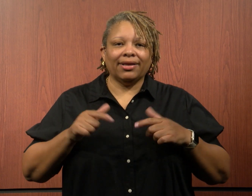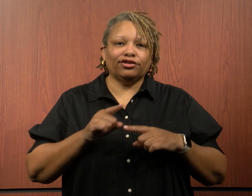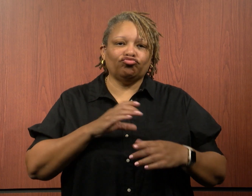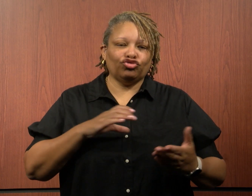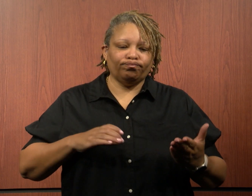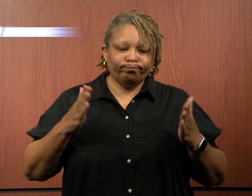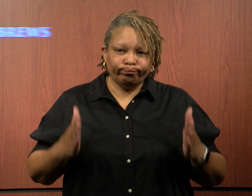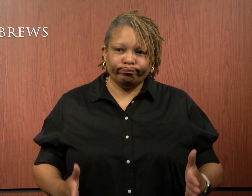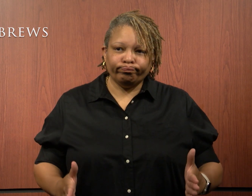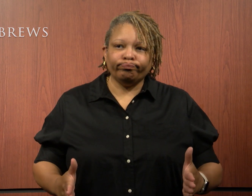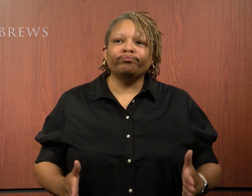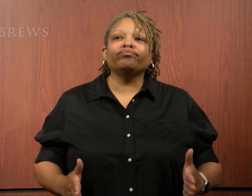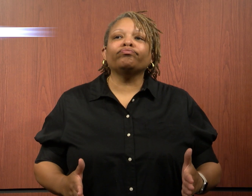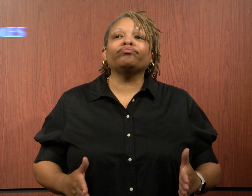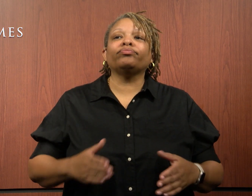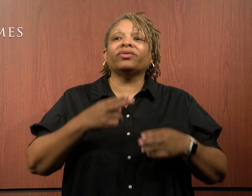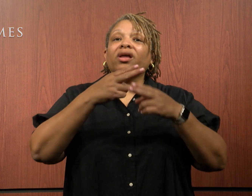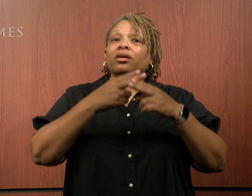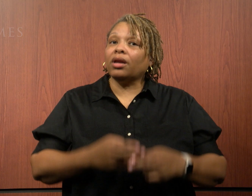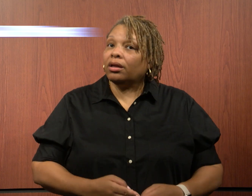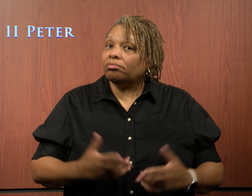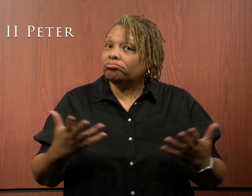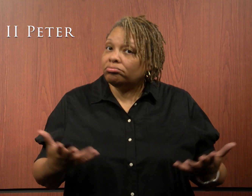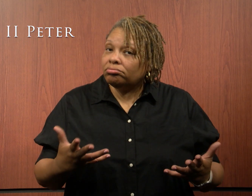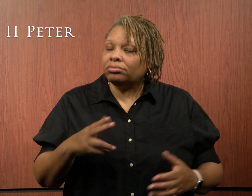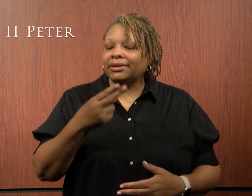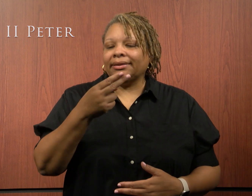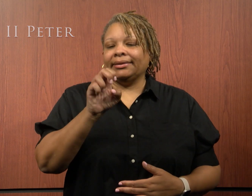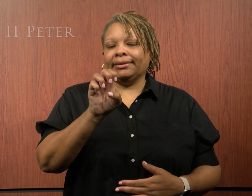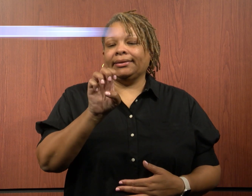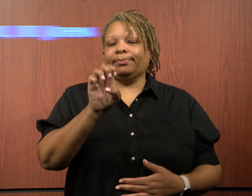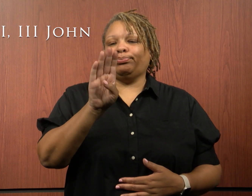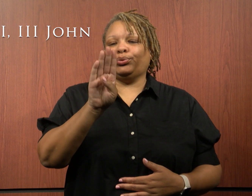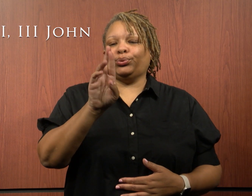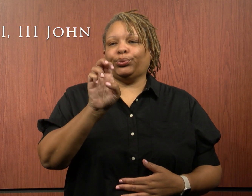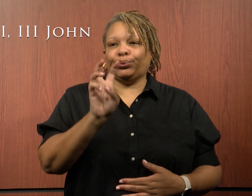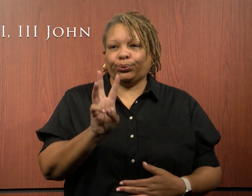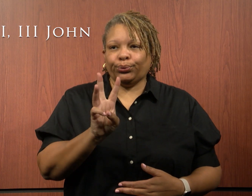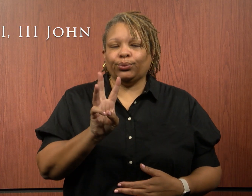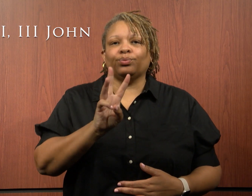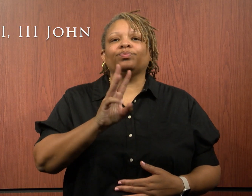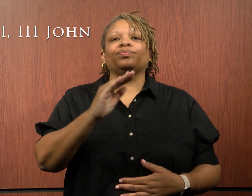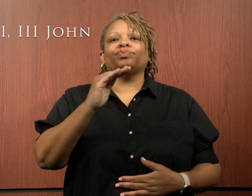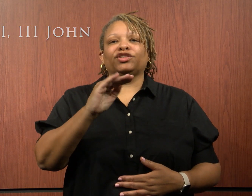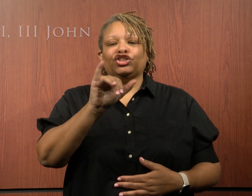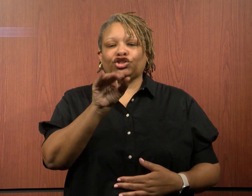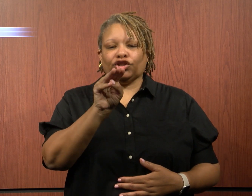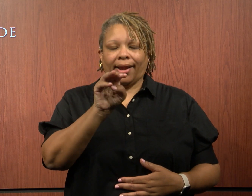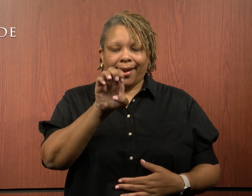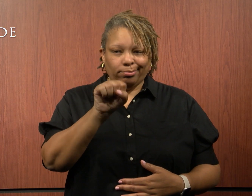The letters are Hebrews, James, 1st and 2nd Peter, 1st, 2nd, and 3rd John, and